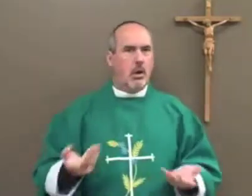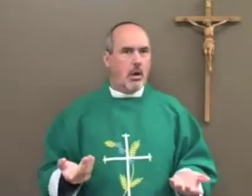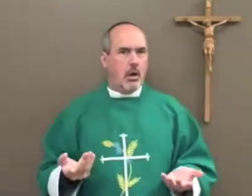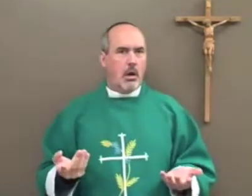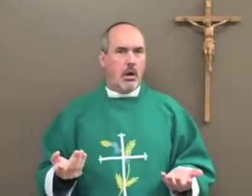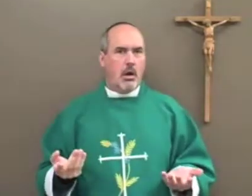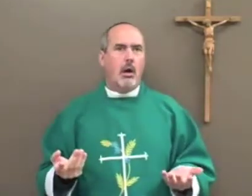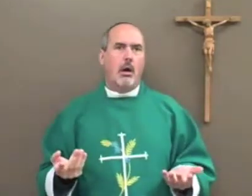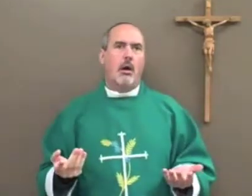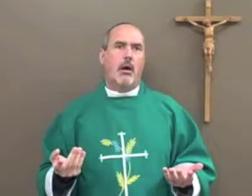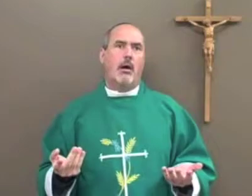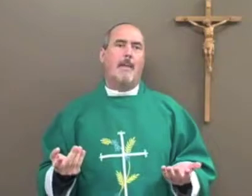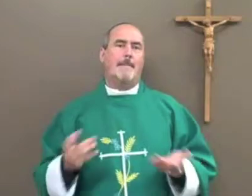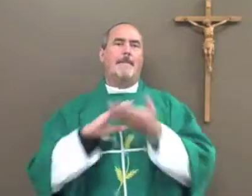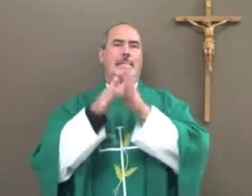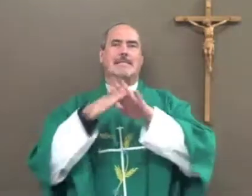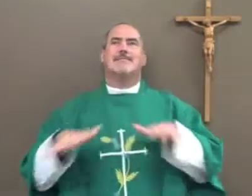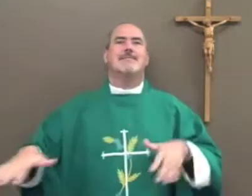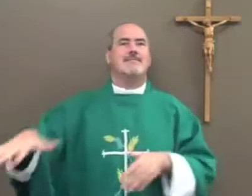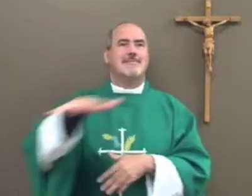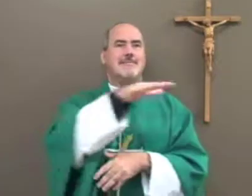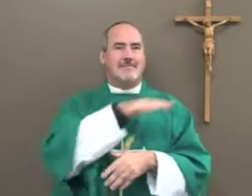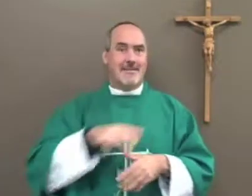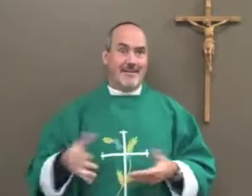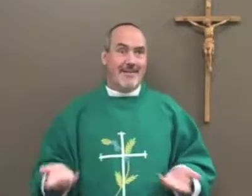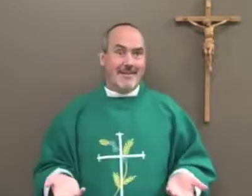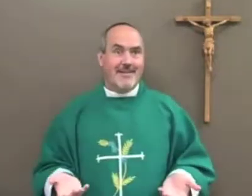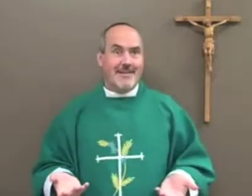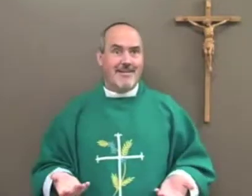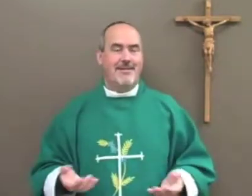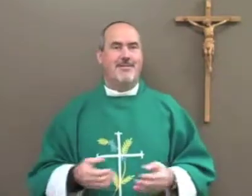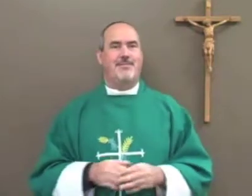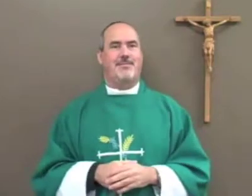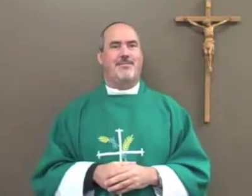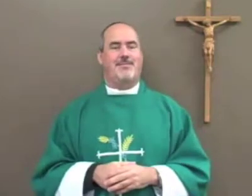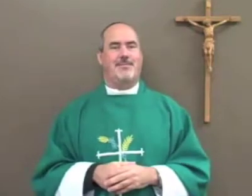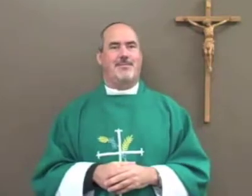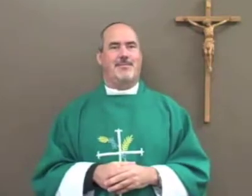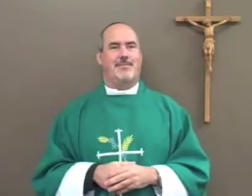murder, and there would be peace throughout the land.